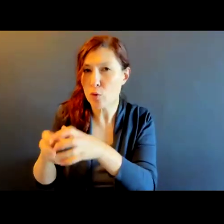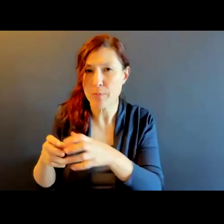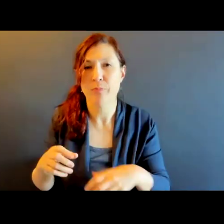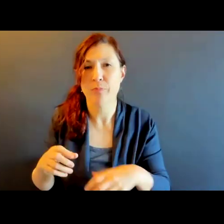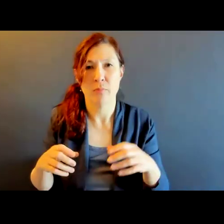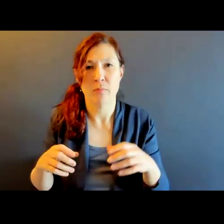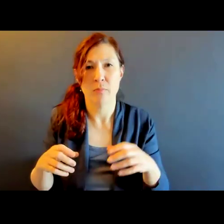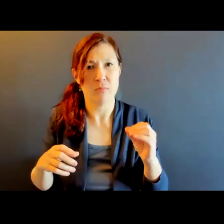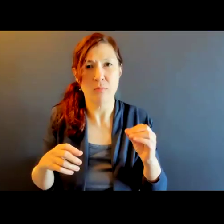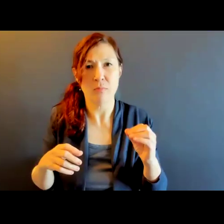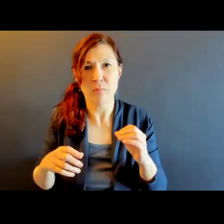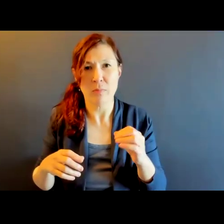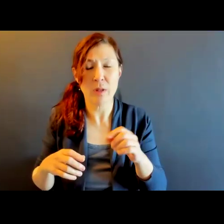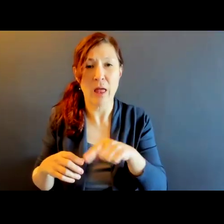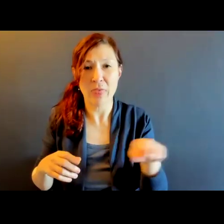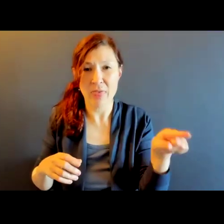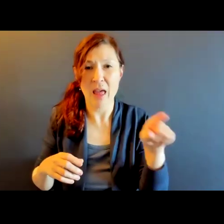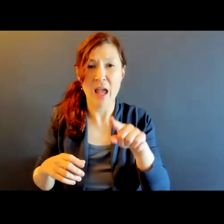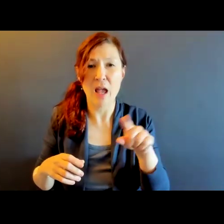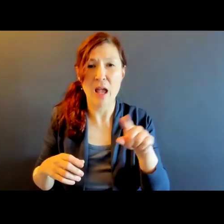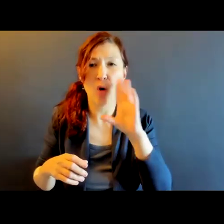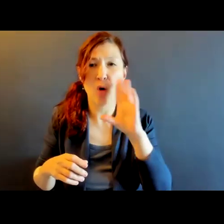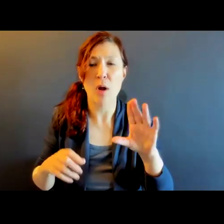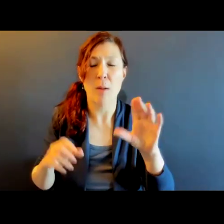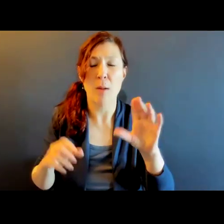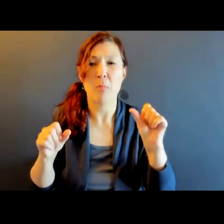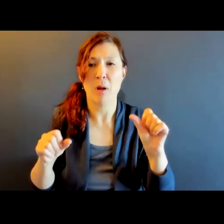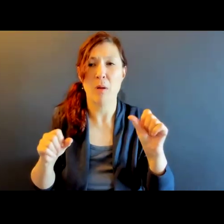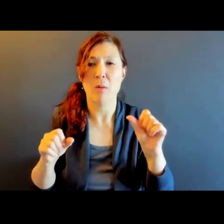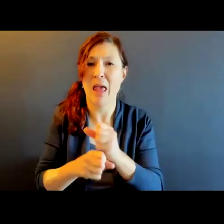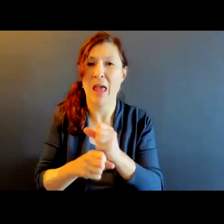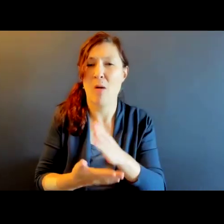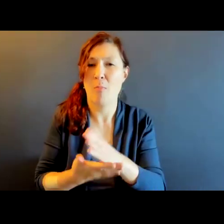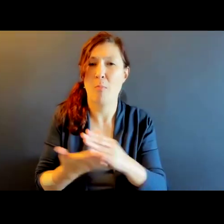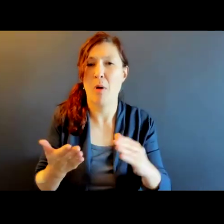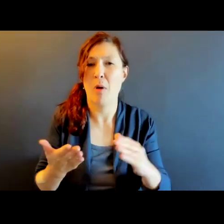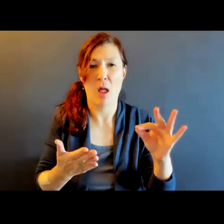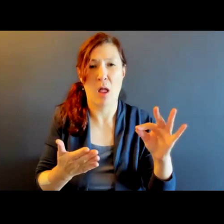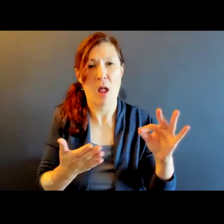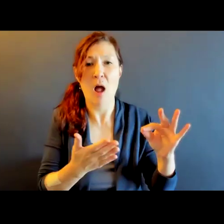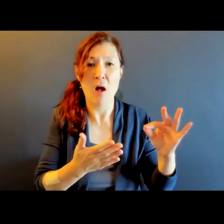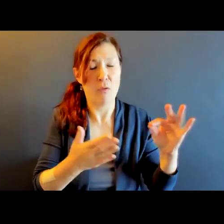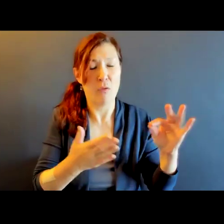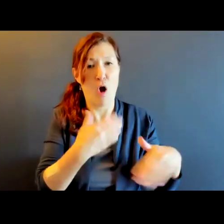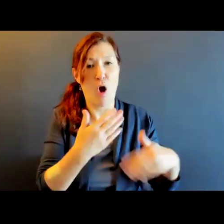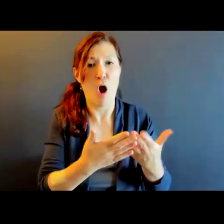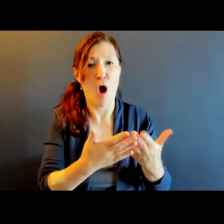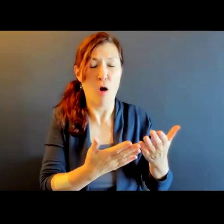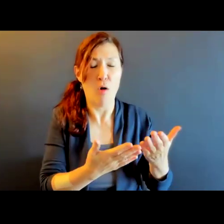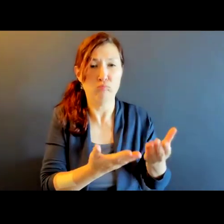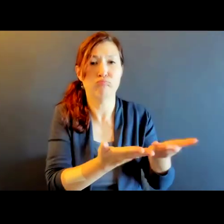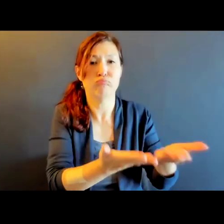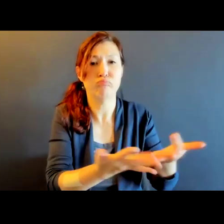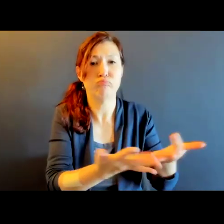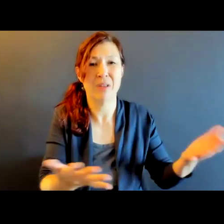sunshine. Those are the words of Charles Sumner in the landmark lawsuit Roberts versus the City of Boston,